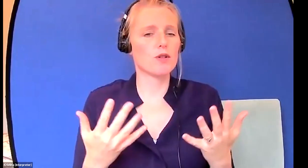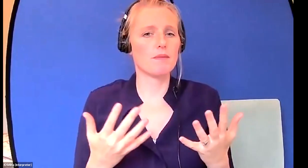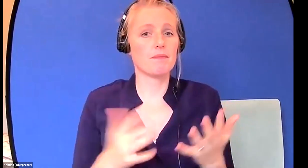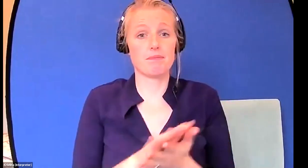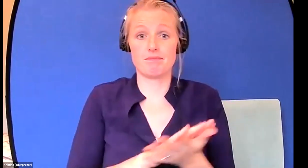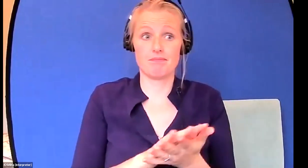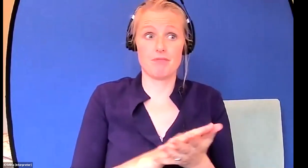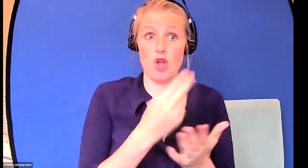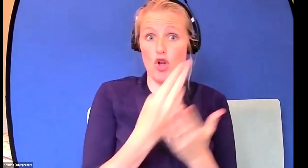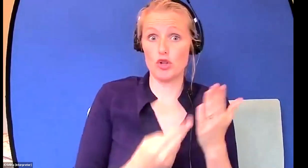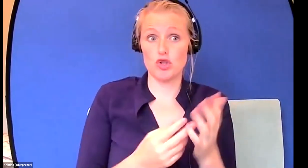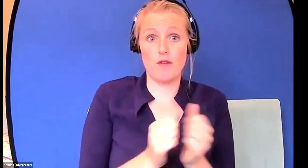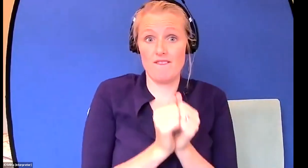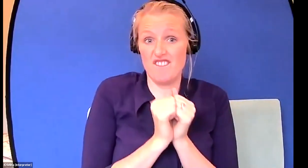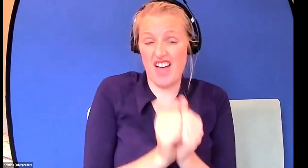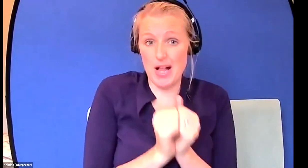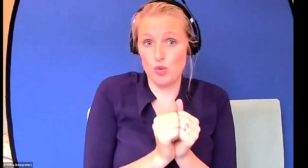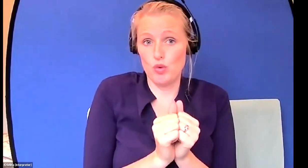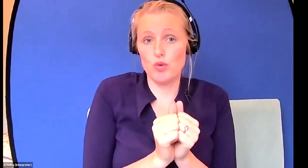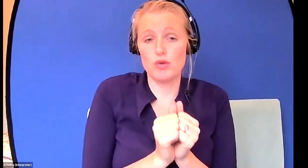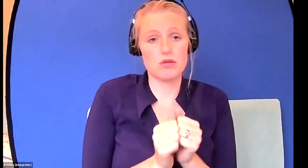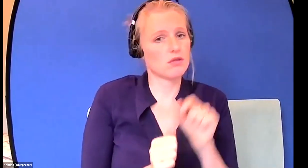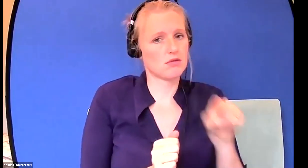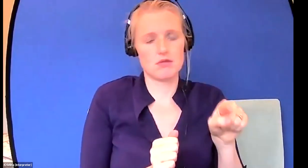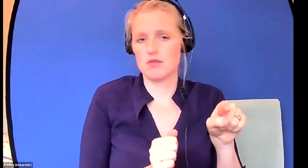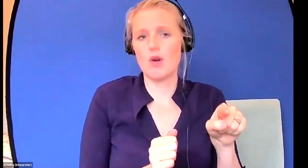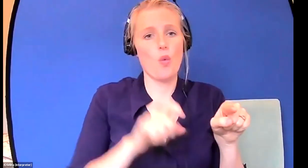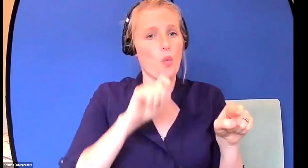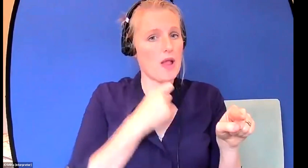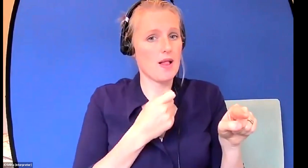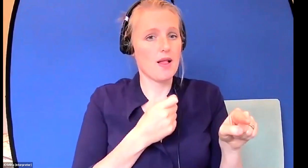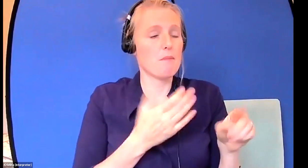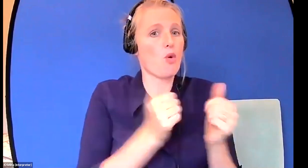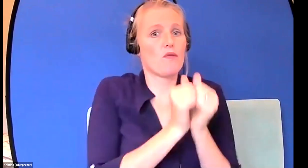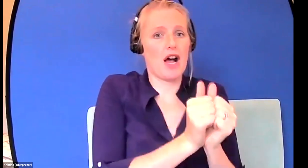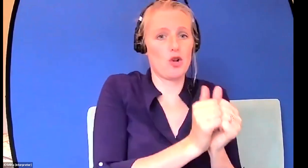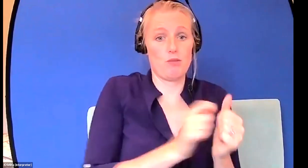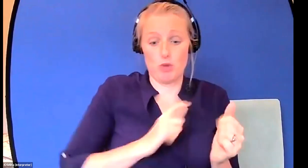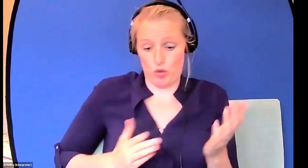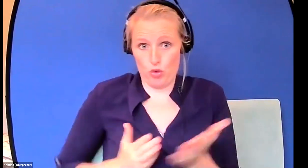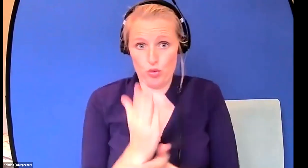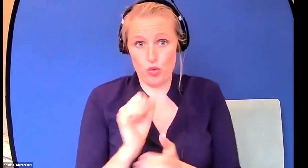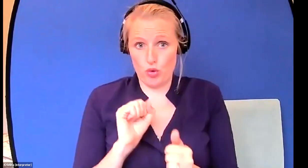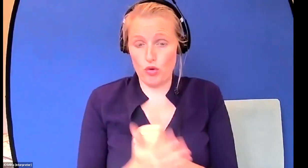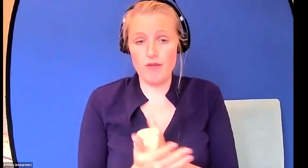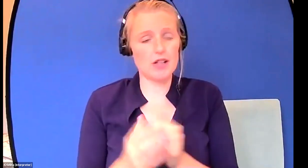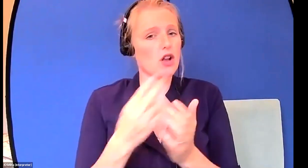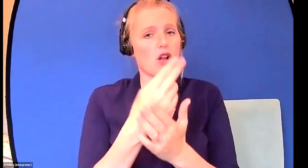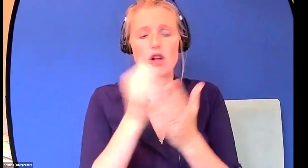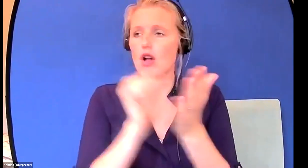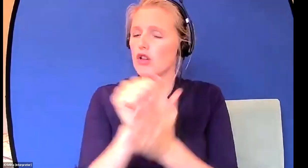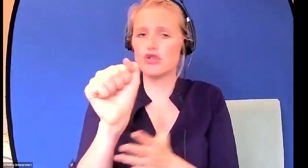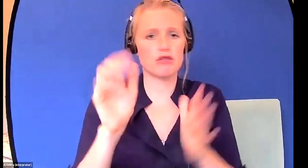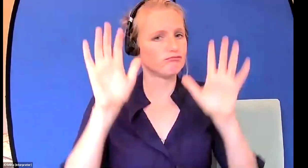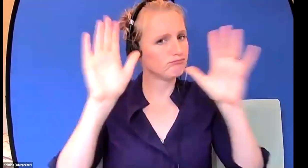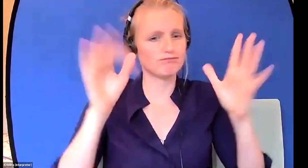to culture might well be influenced by an appreciation that in this time of crisis, culture really stood up and